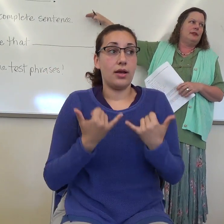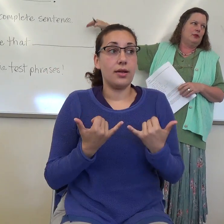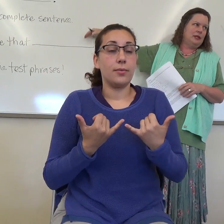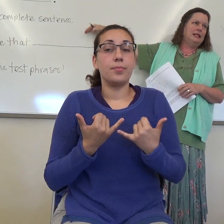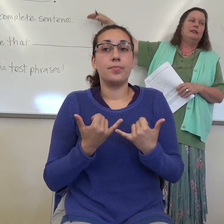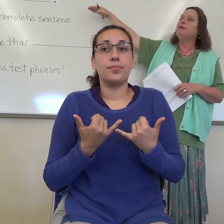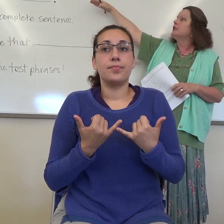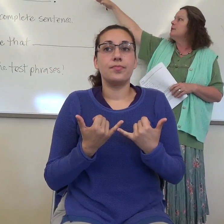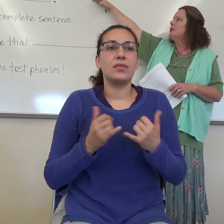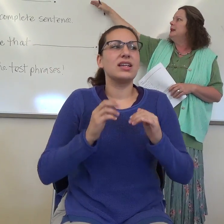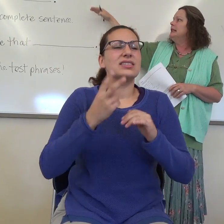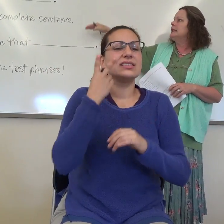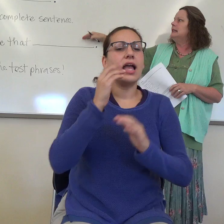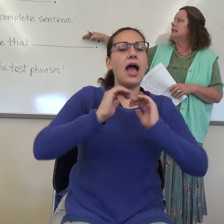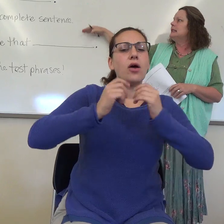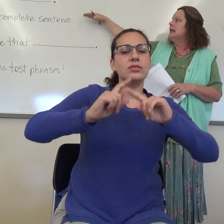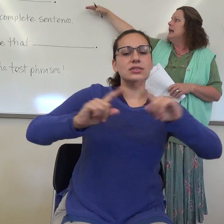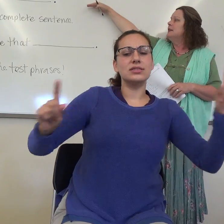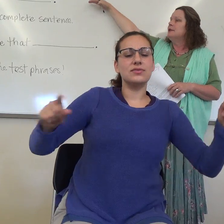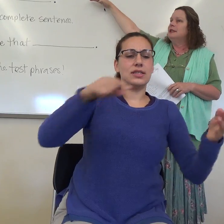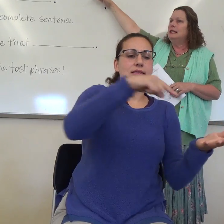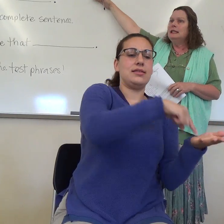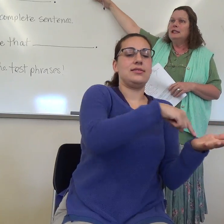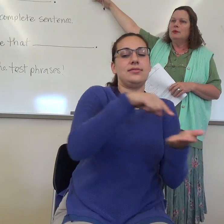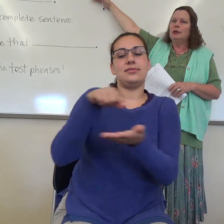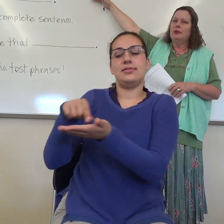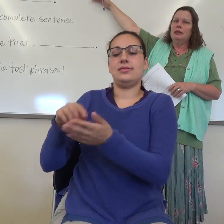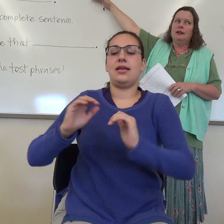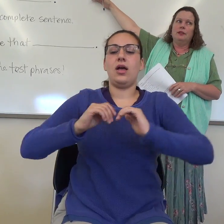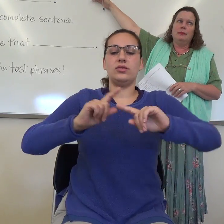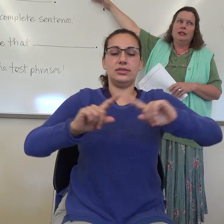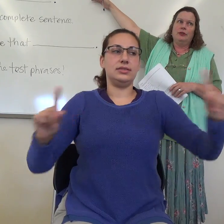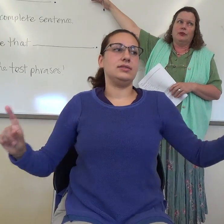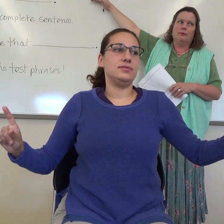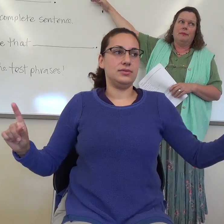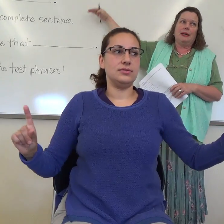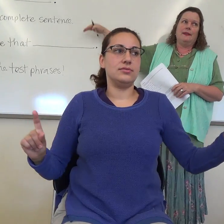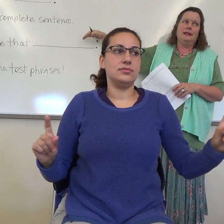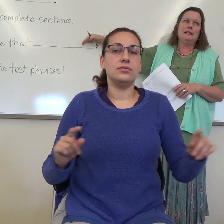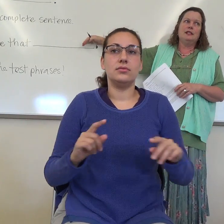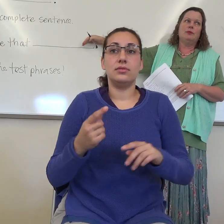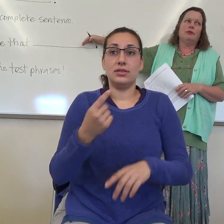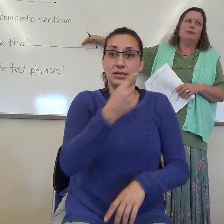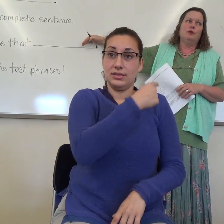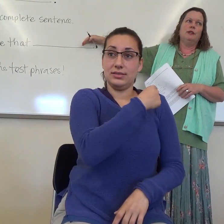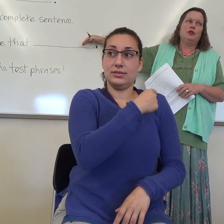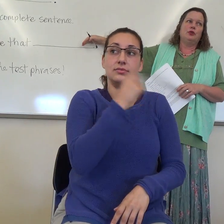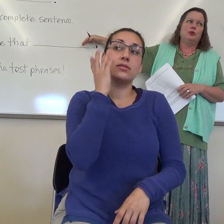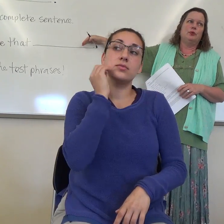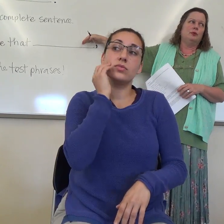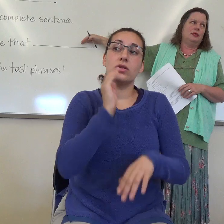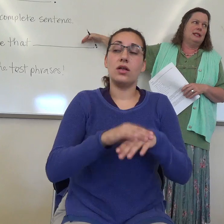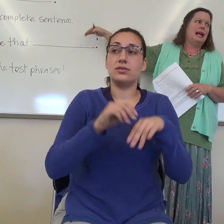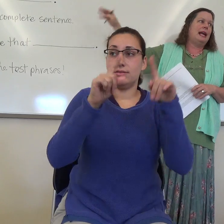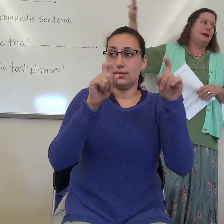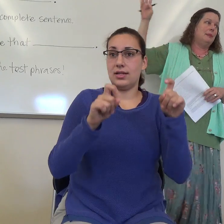the difference between this and this. So this is what you did on the midterm, and this is what we're moving to today. But